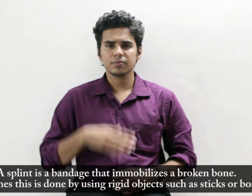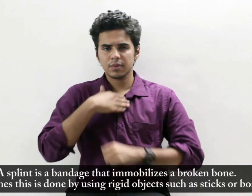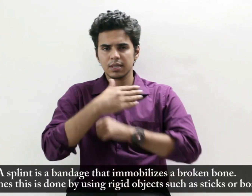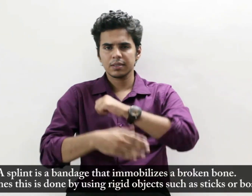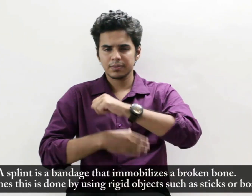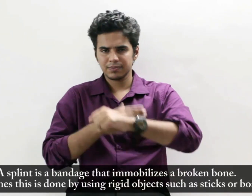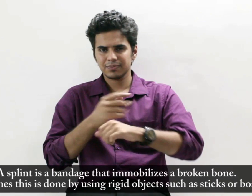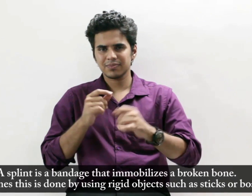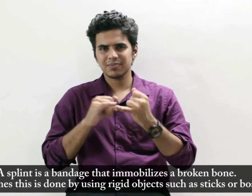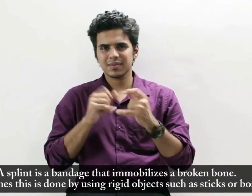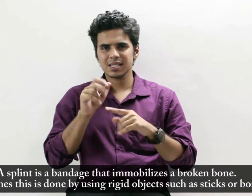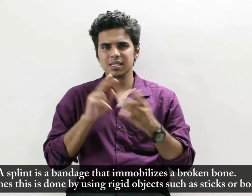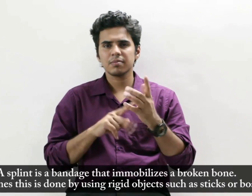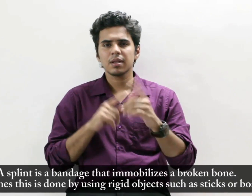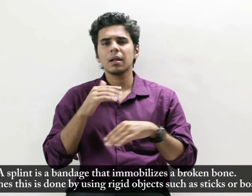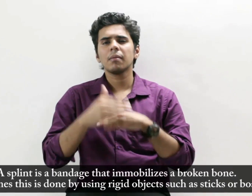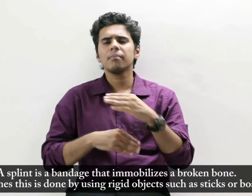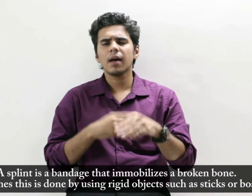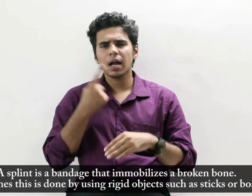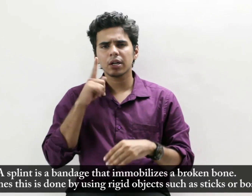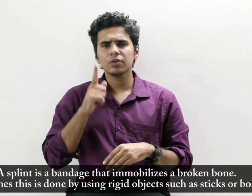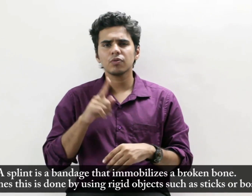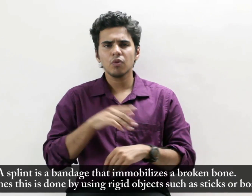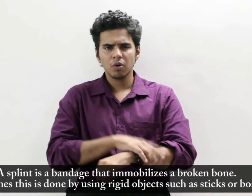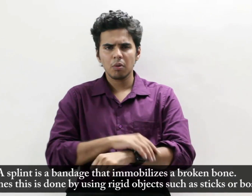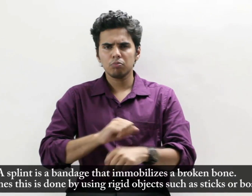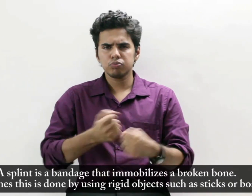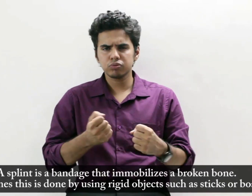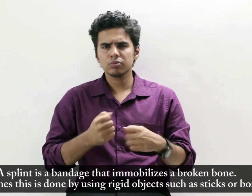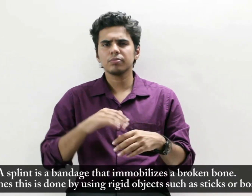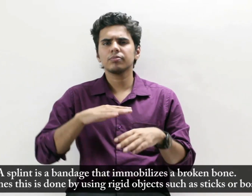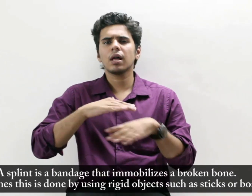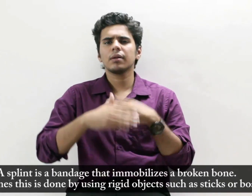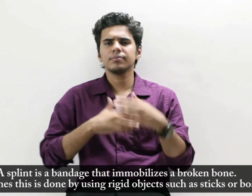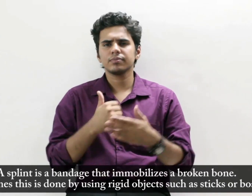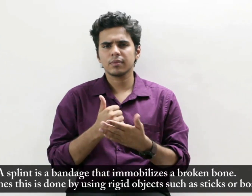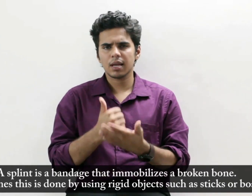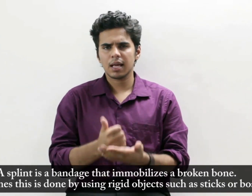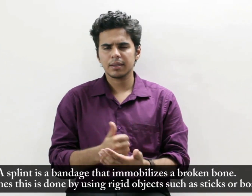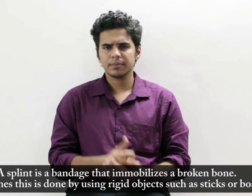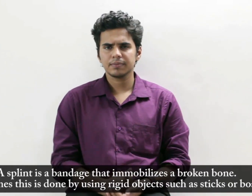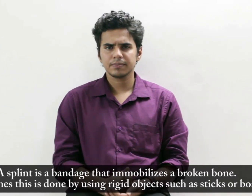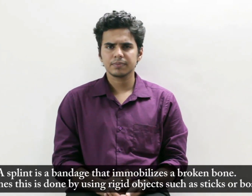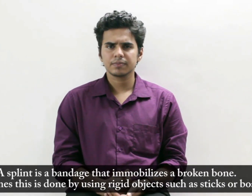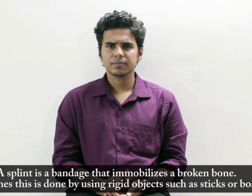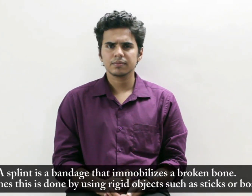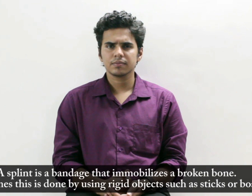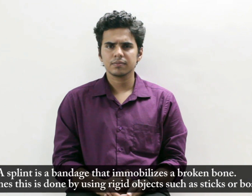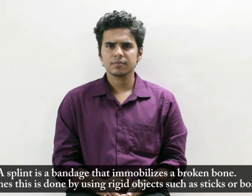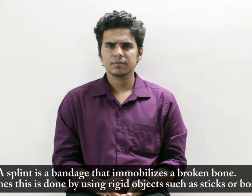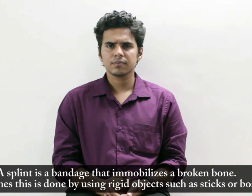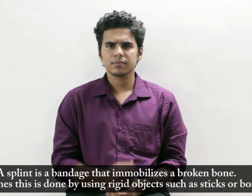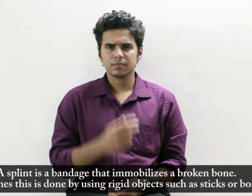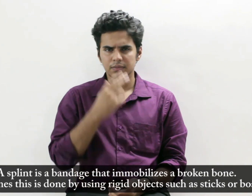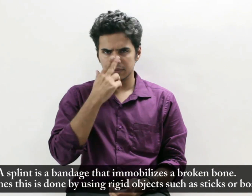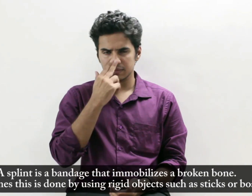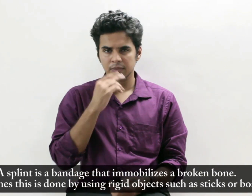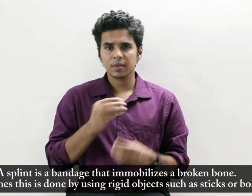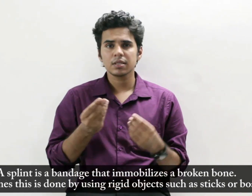A splint is a bandage that immobilizes a broken bone. Sometimes this is done by using rigid objects such